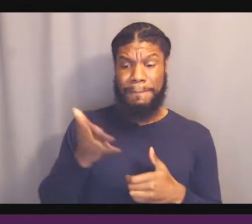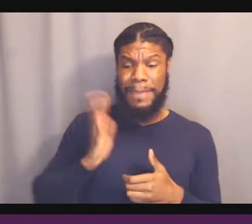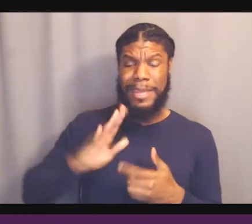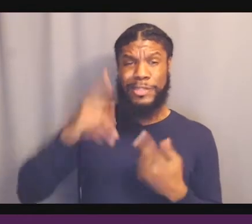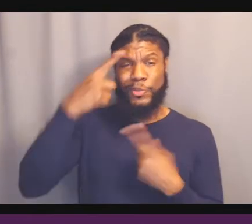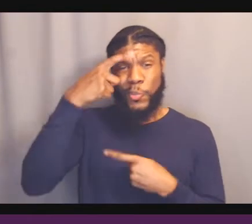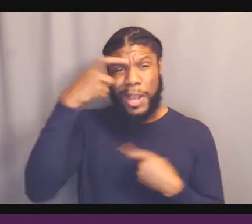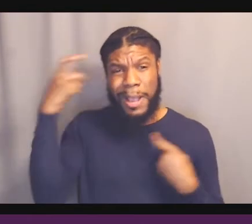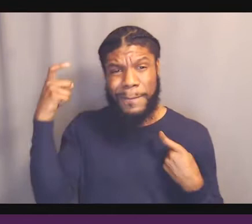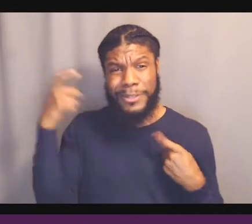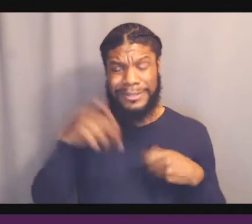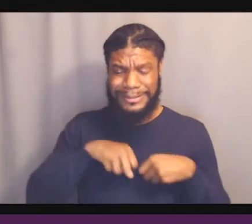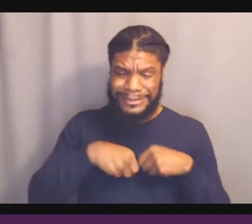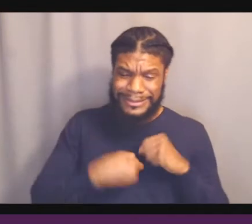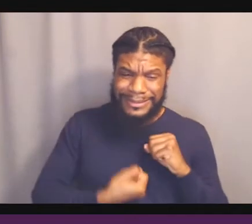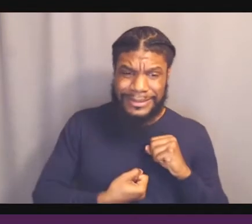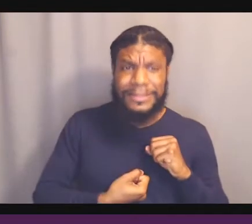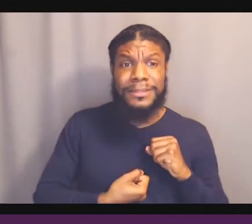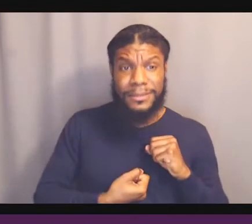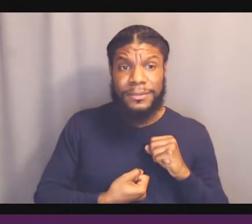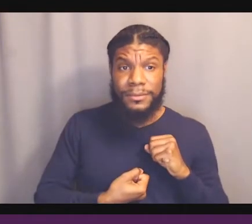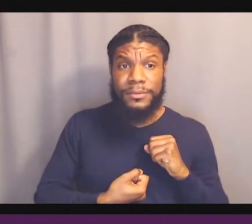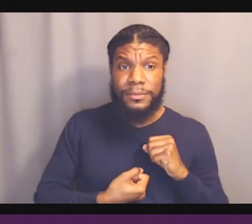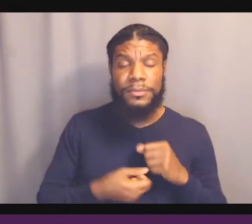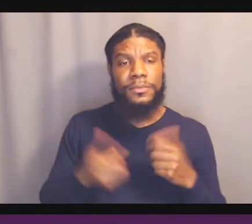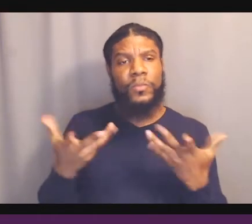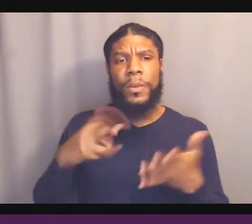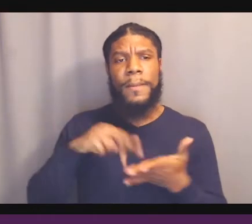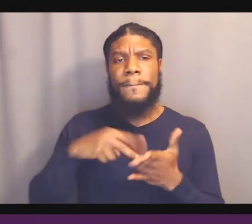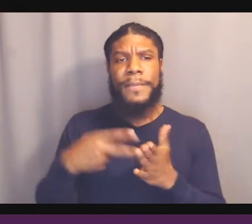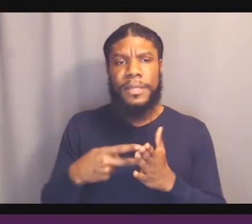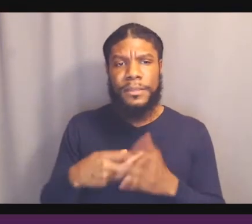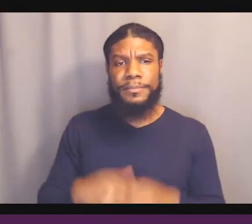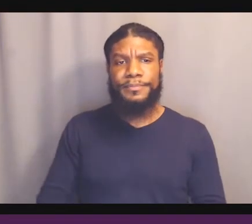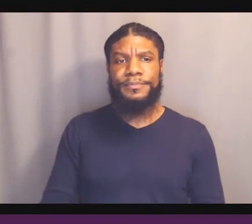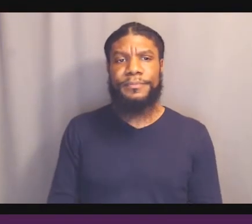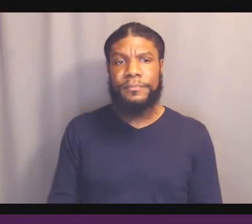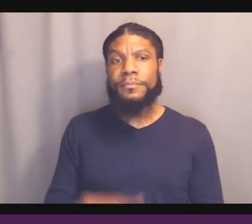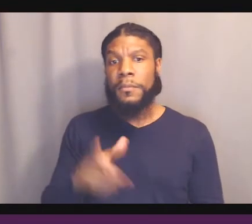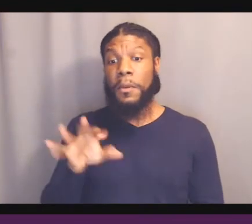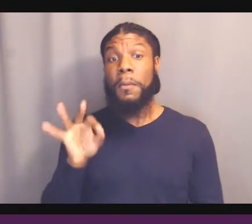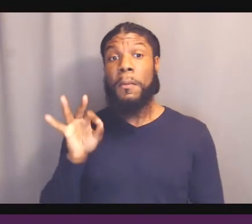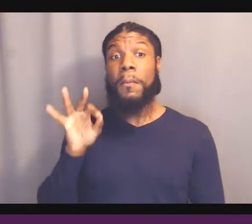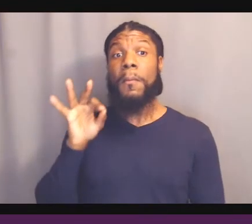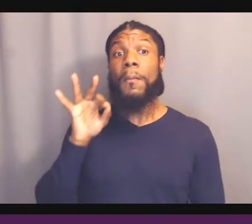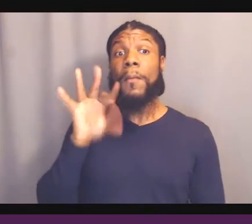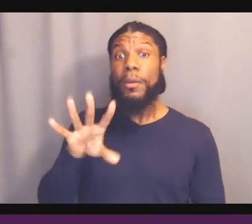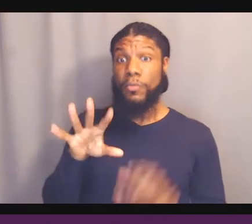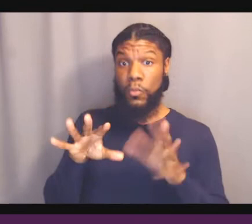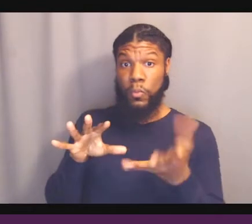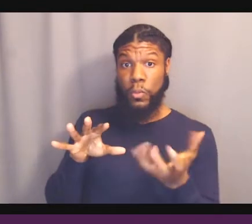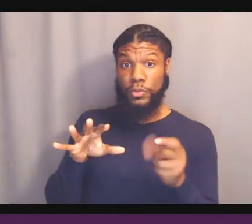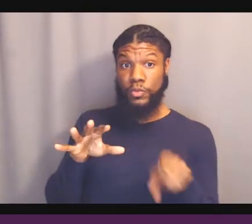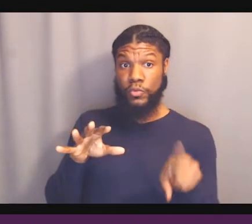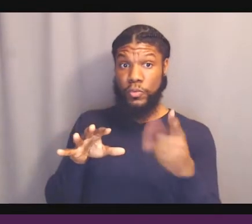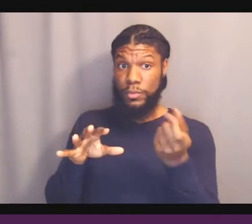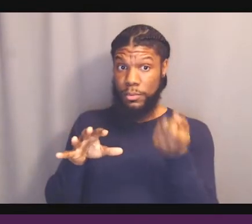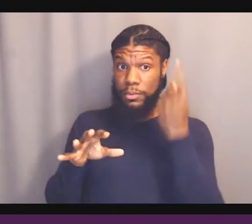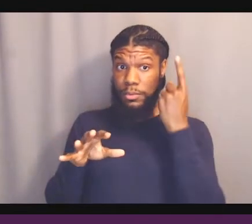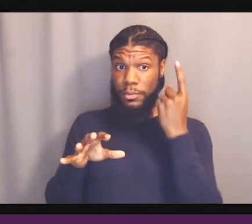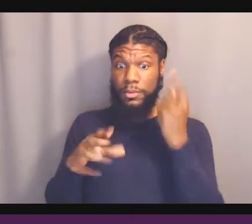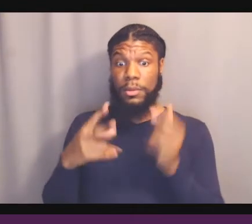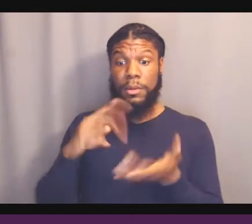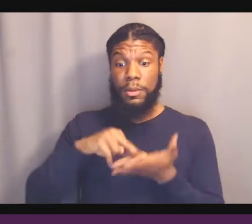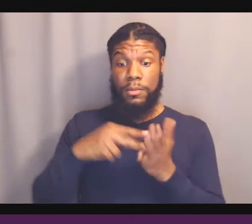So that also means, now you got to catch this. That means that we can't stop trying just